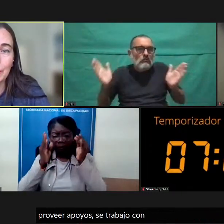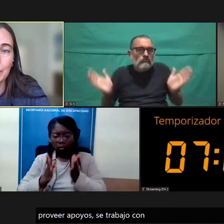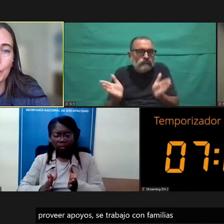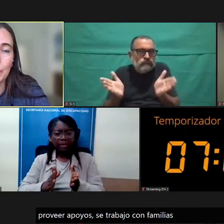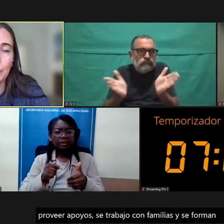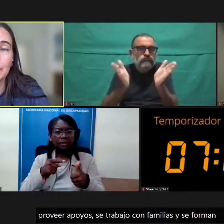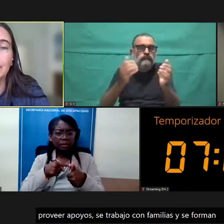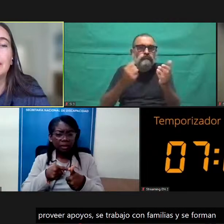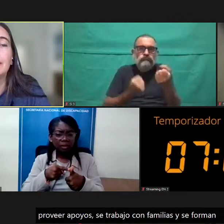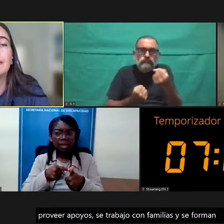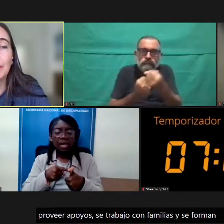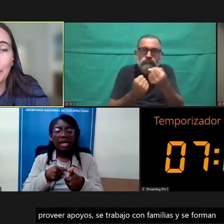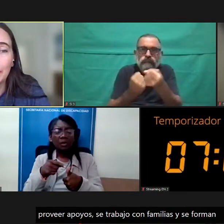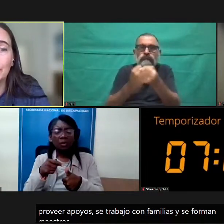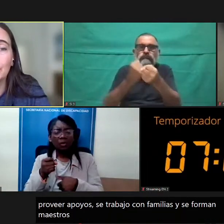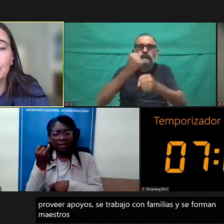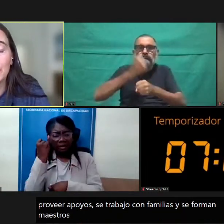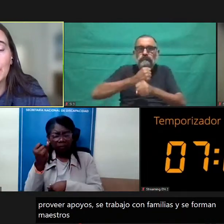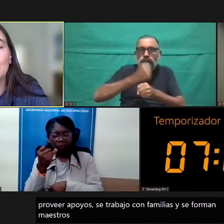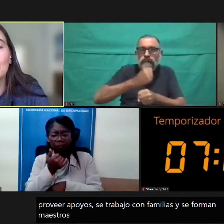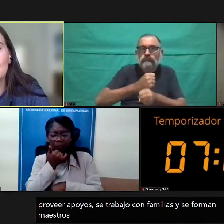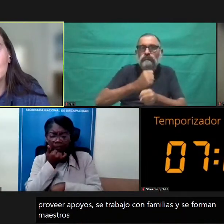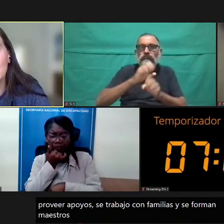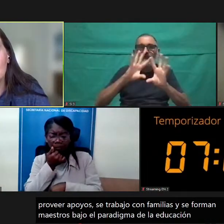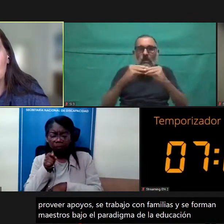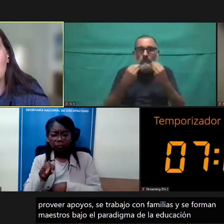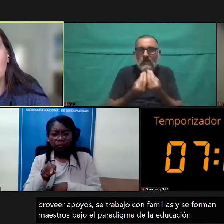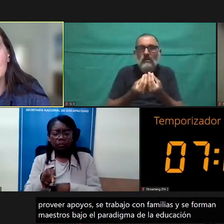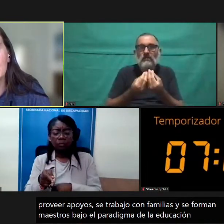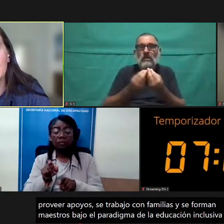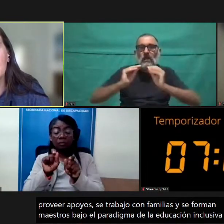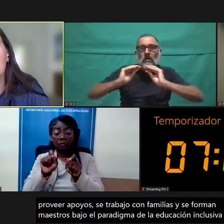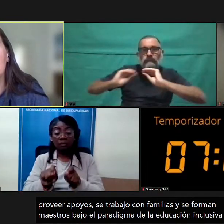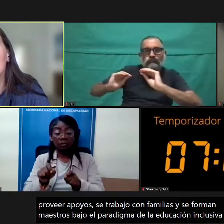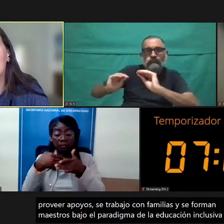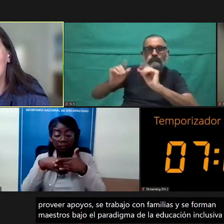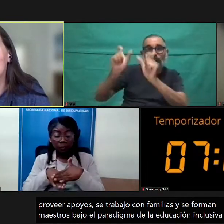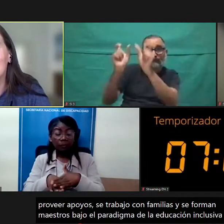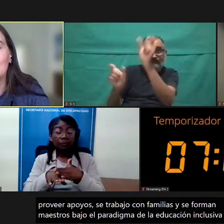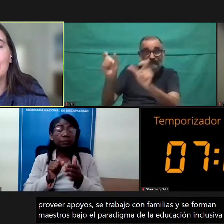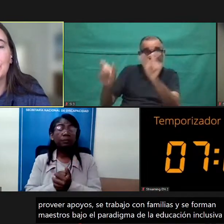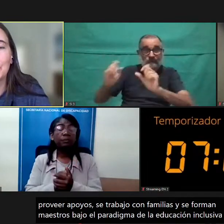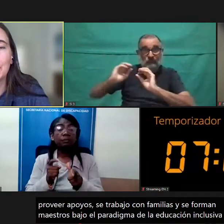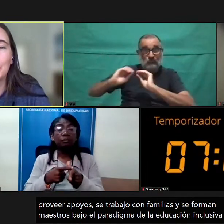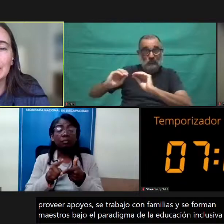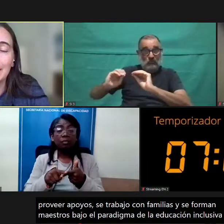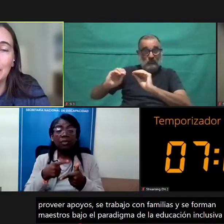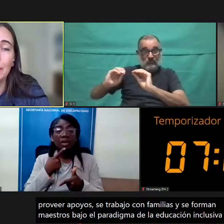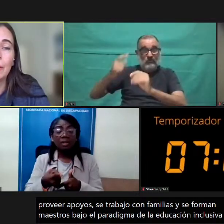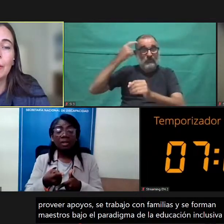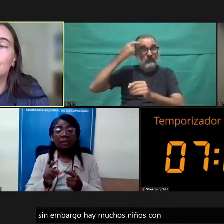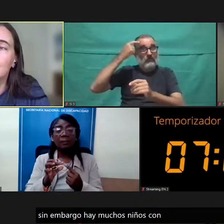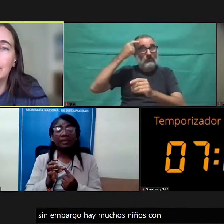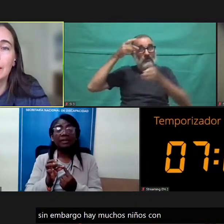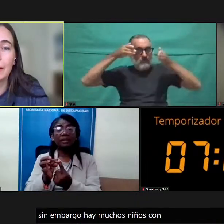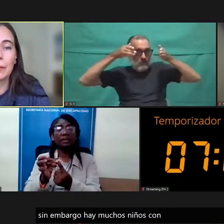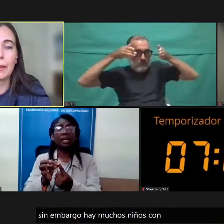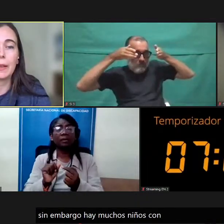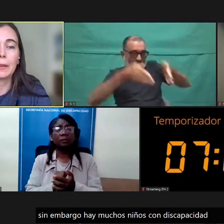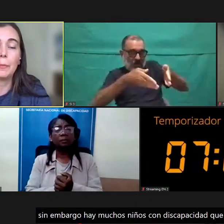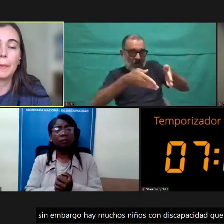families and we train teachers under the inclusive education paradigm but however several children with